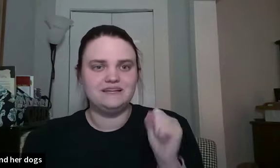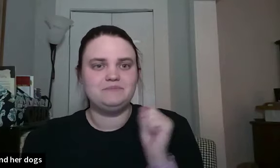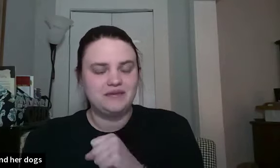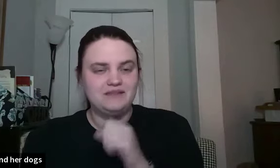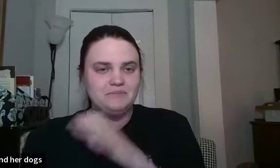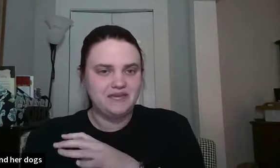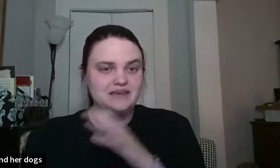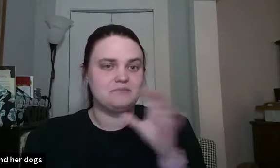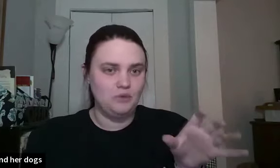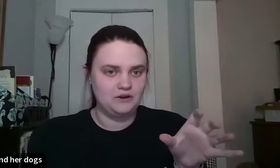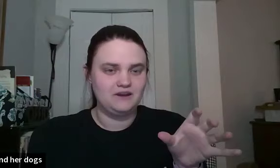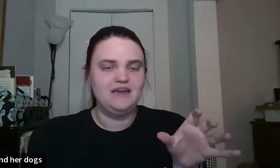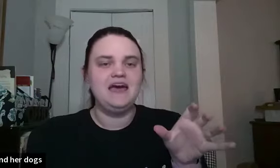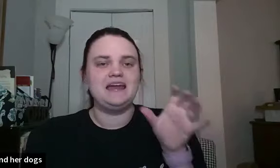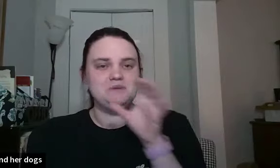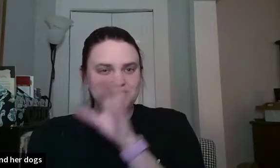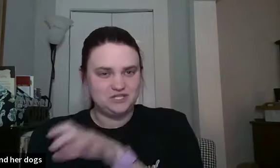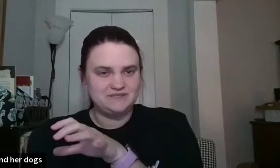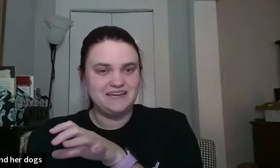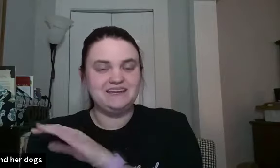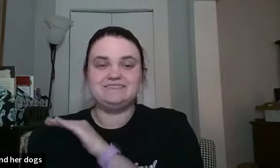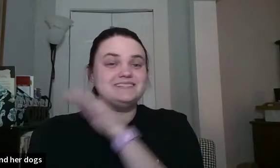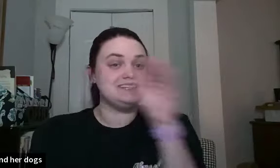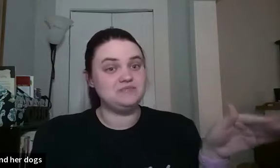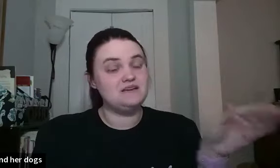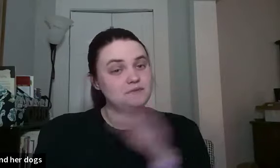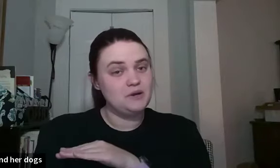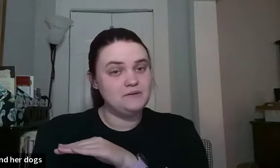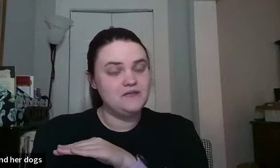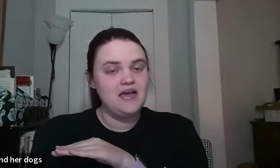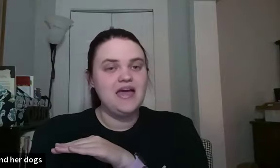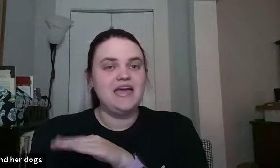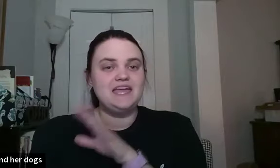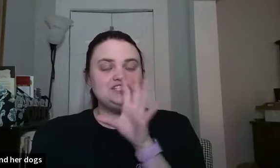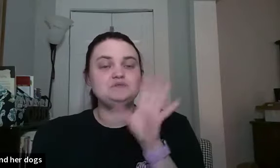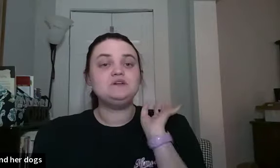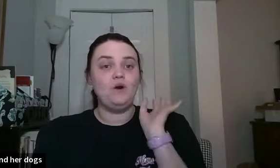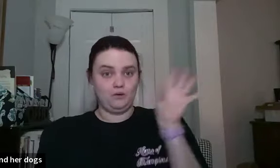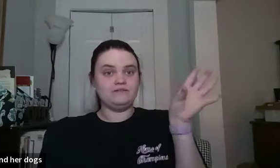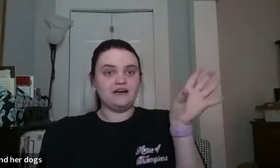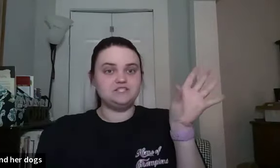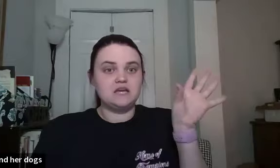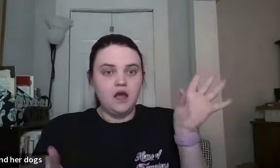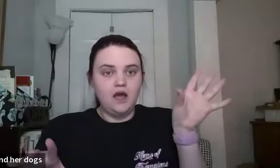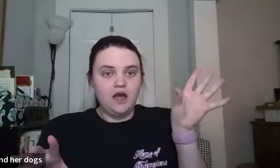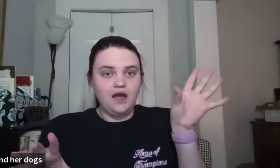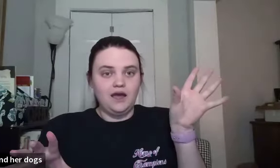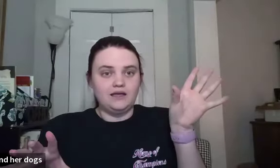like pig and pork. And I remember showing Miss Katie, and it's the same sign for both. And she was horrified. She's like,